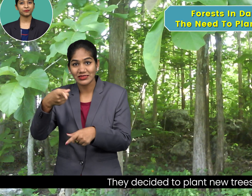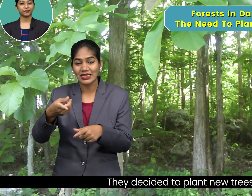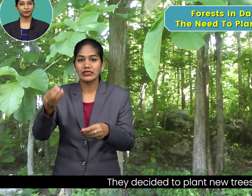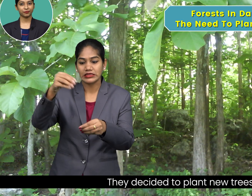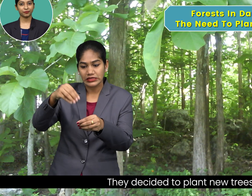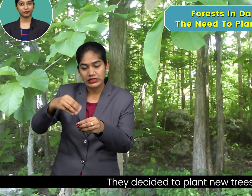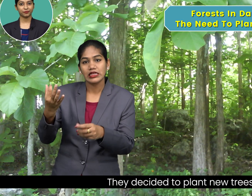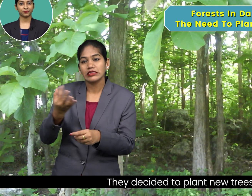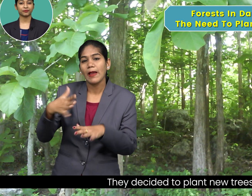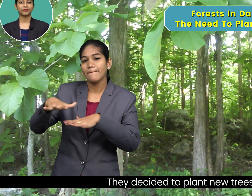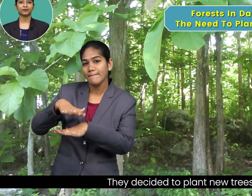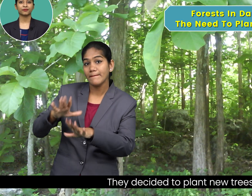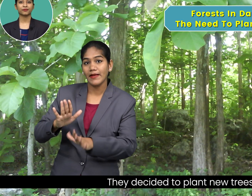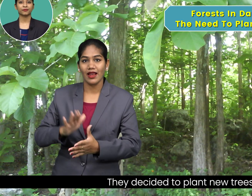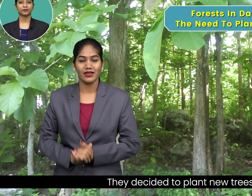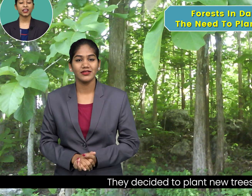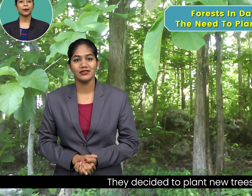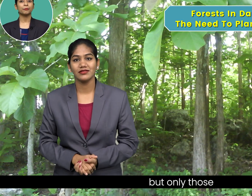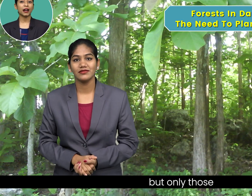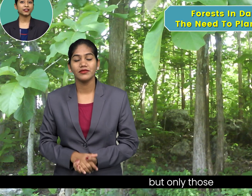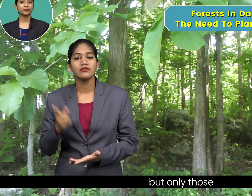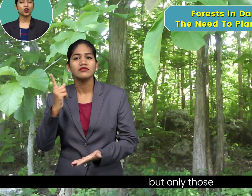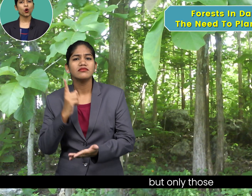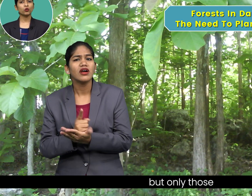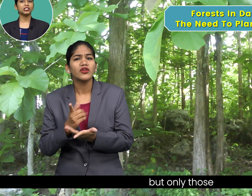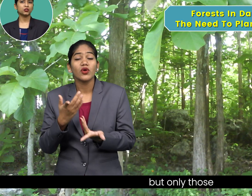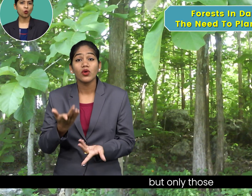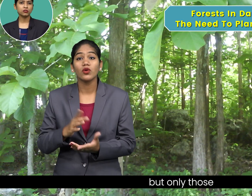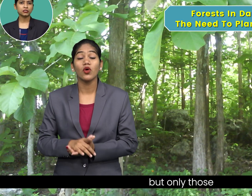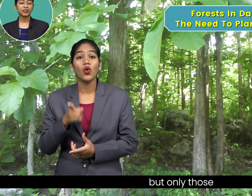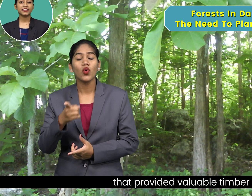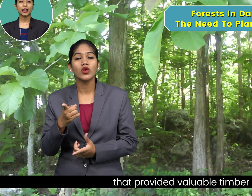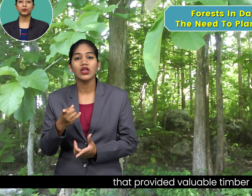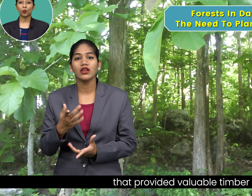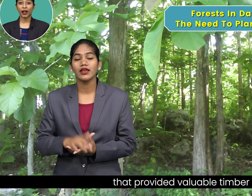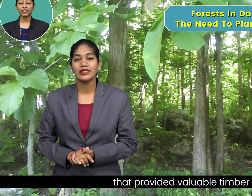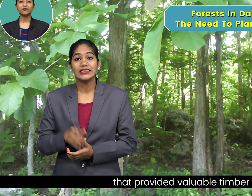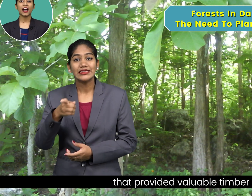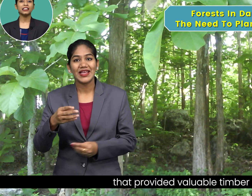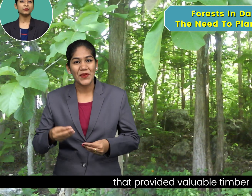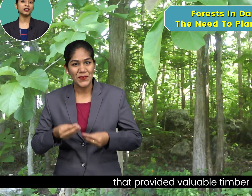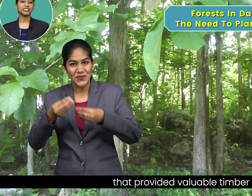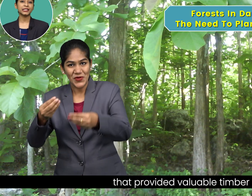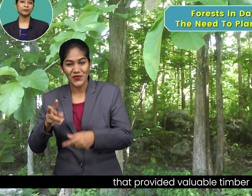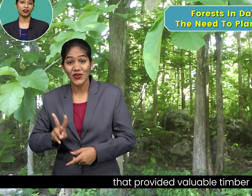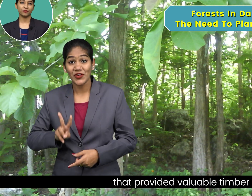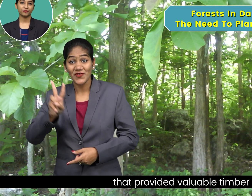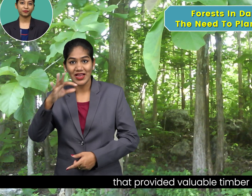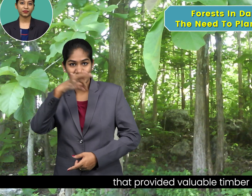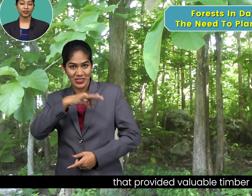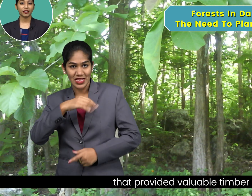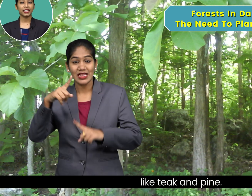But only those that provided valuable